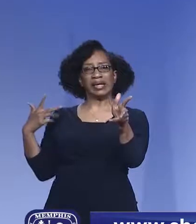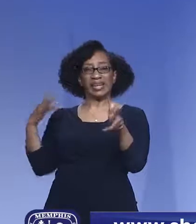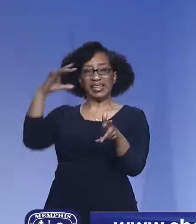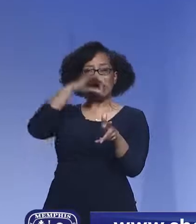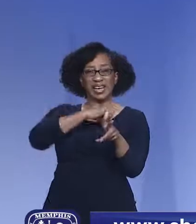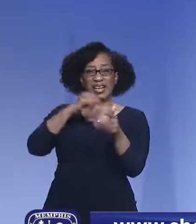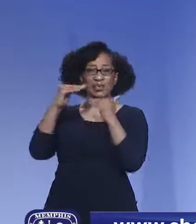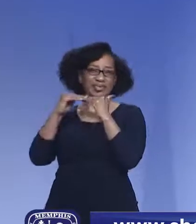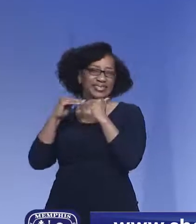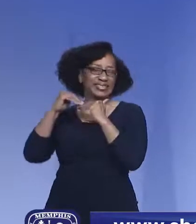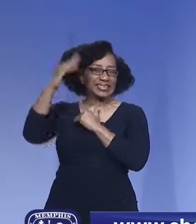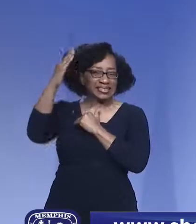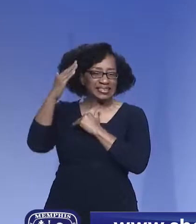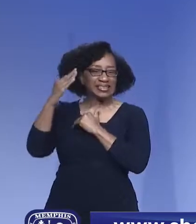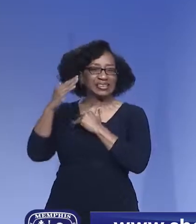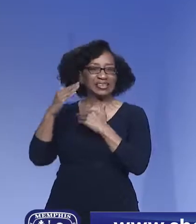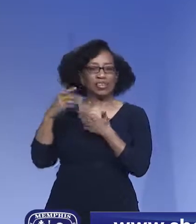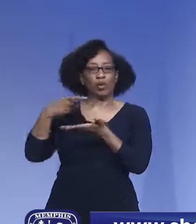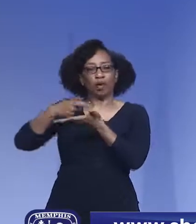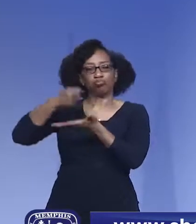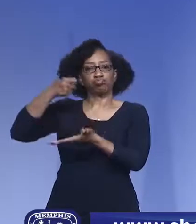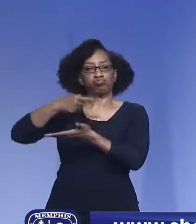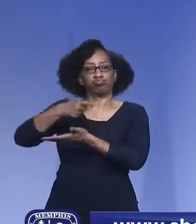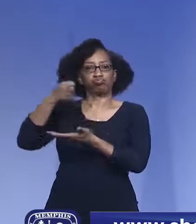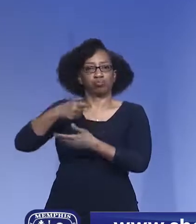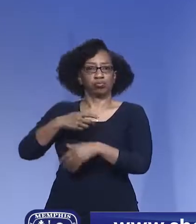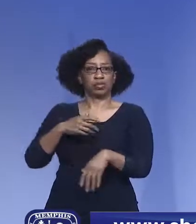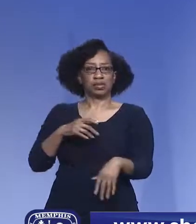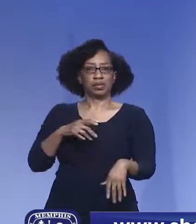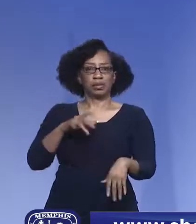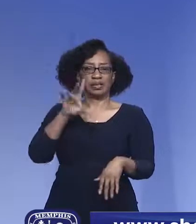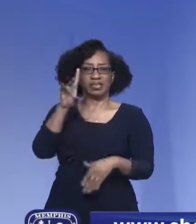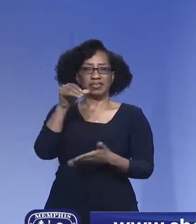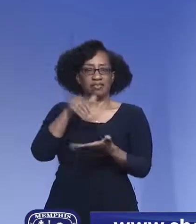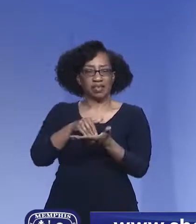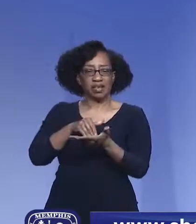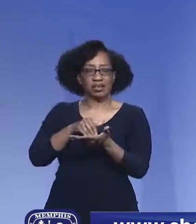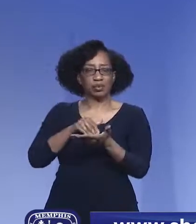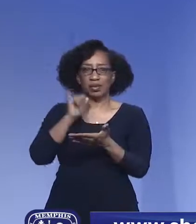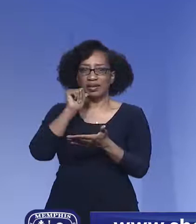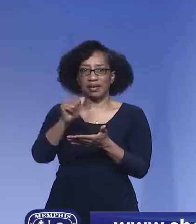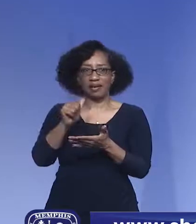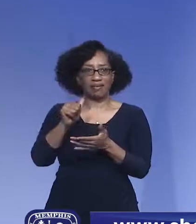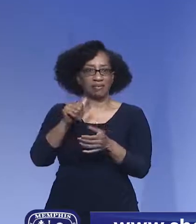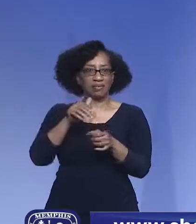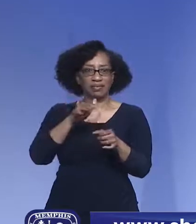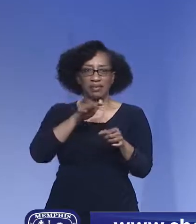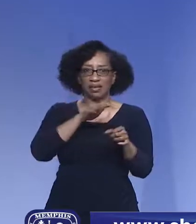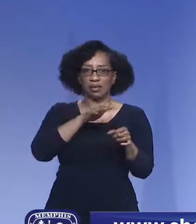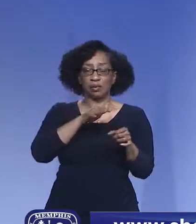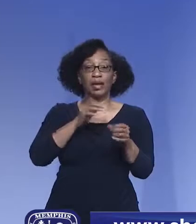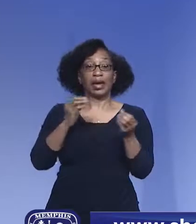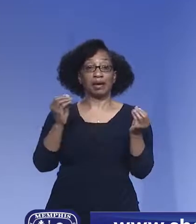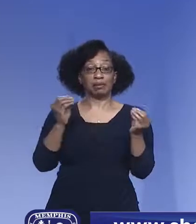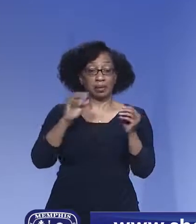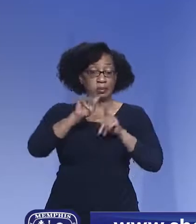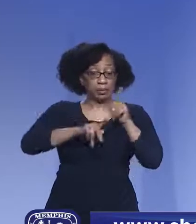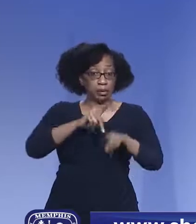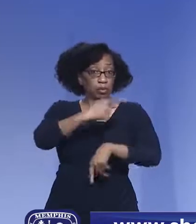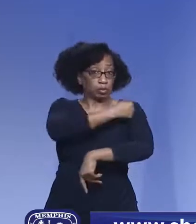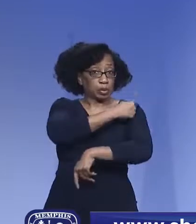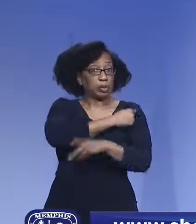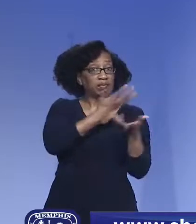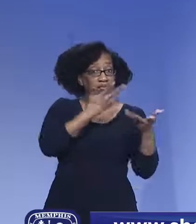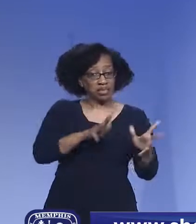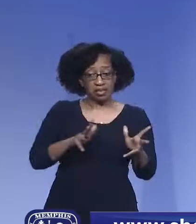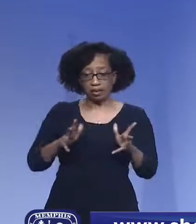we overdrew by about 70 vaccines. In other words, we ran out of clients and we had about 70 vaccines still to administer. So